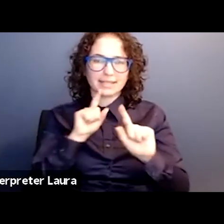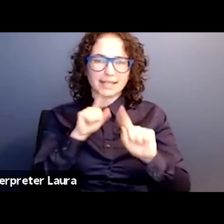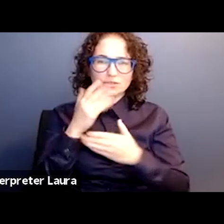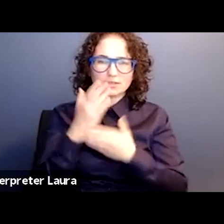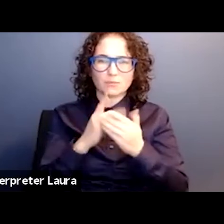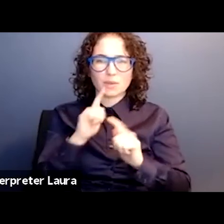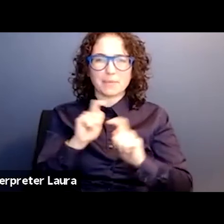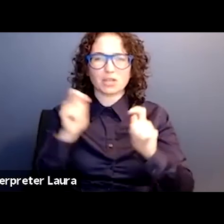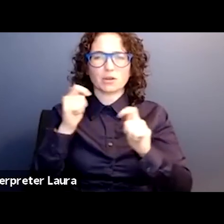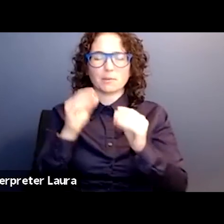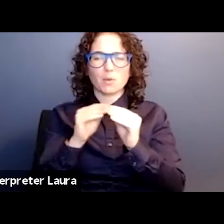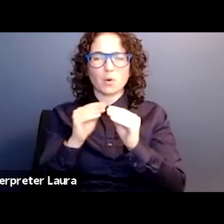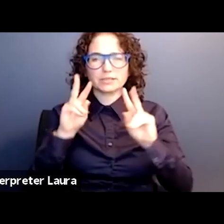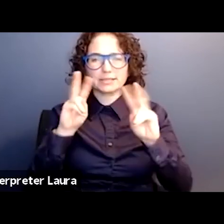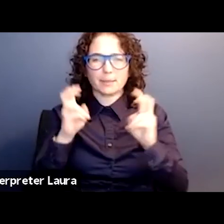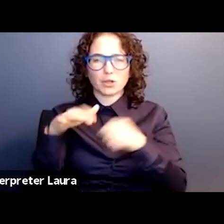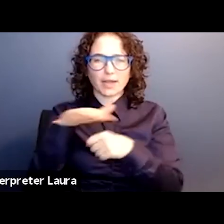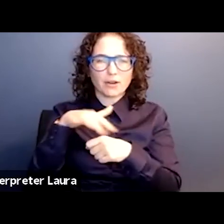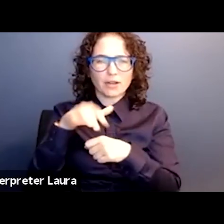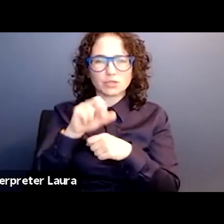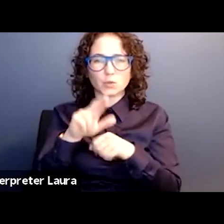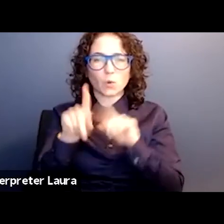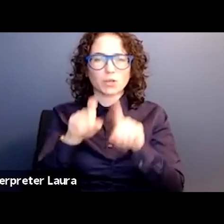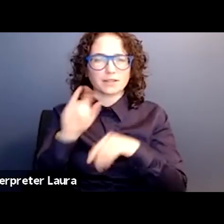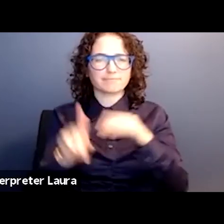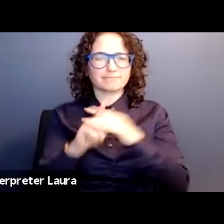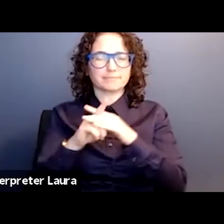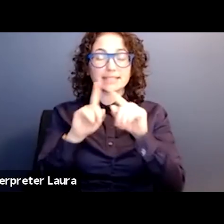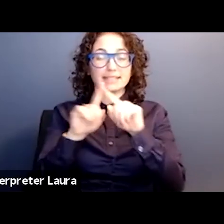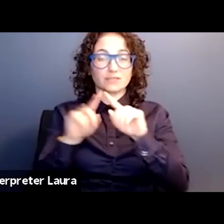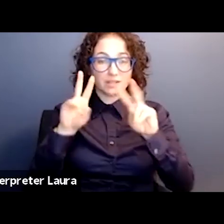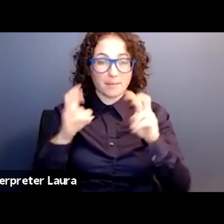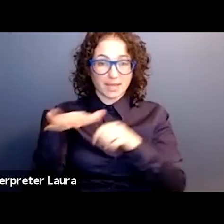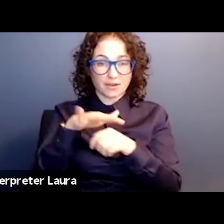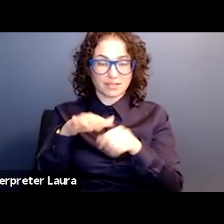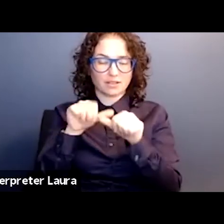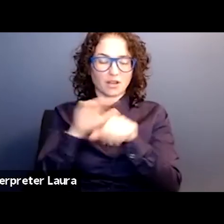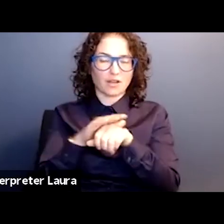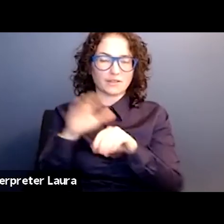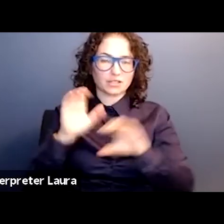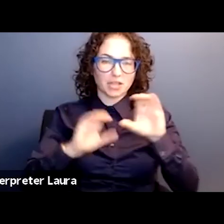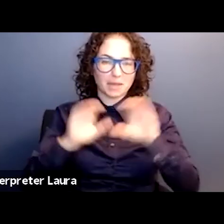bigger topical areas or questions that are coming in topical areas across the chat.